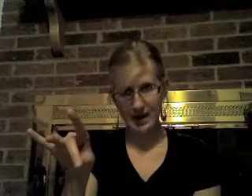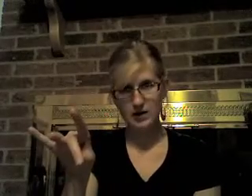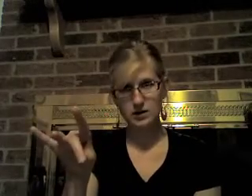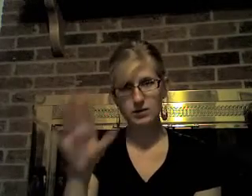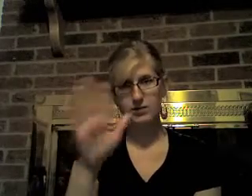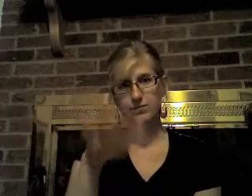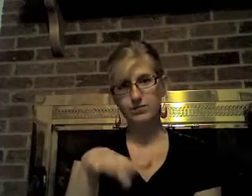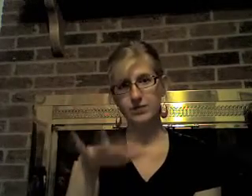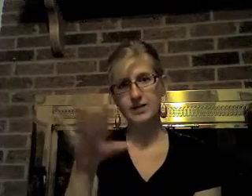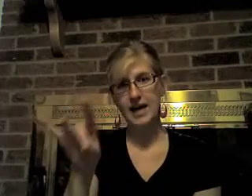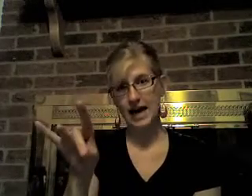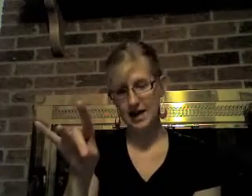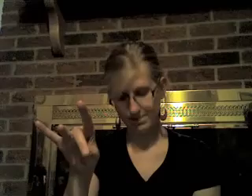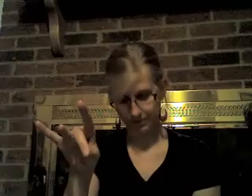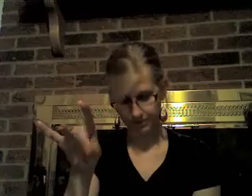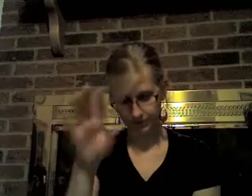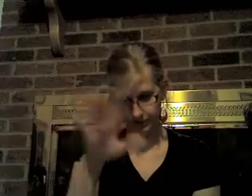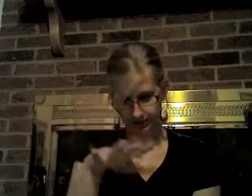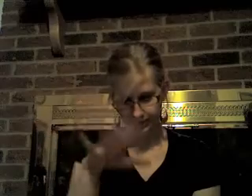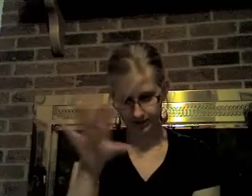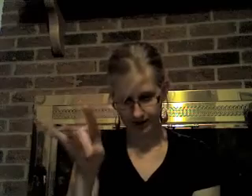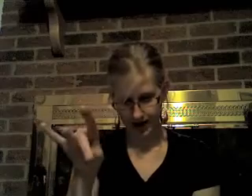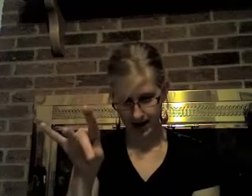58, 58, 58.